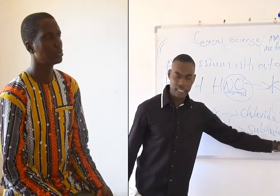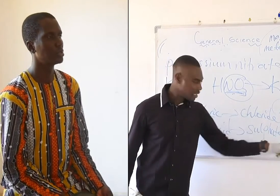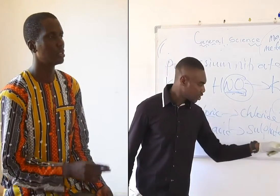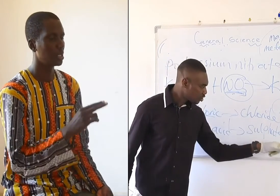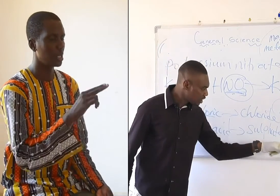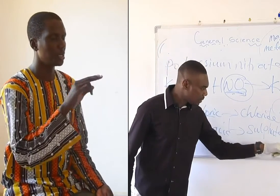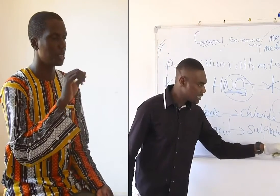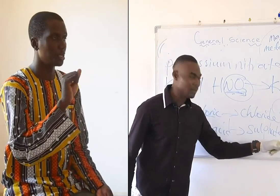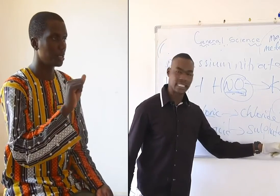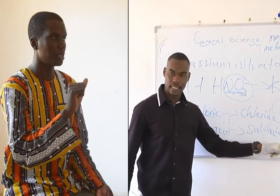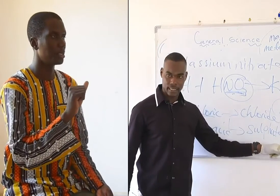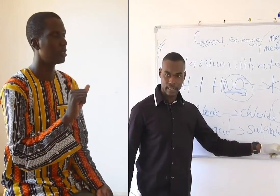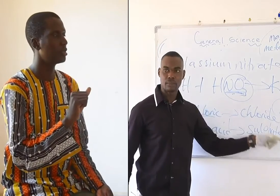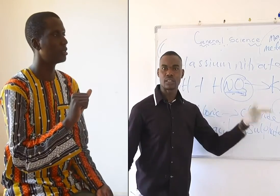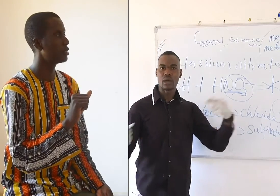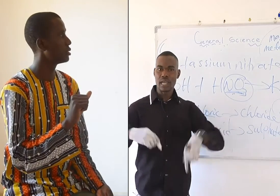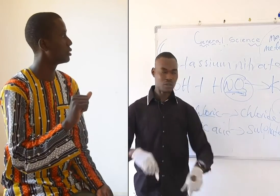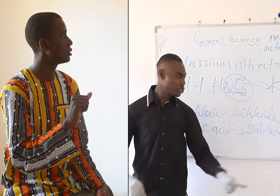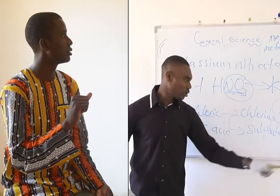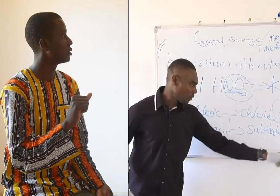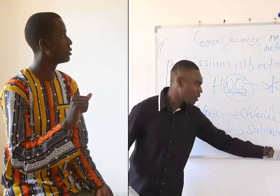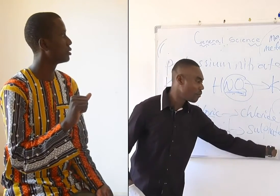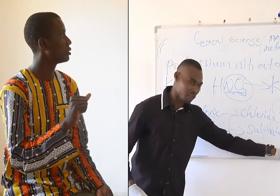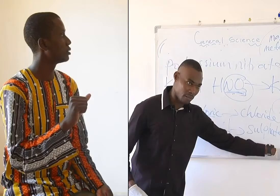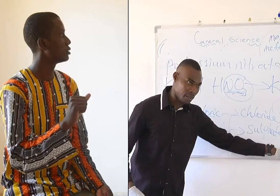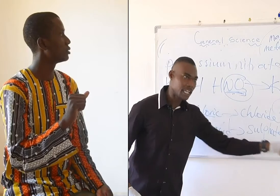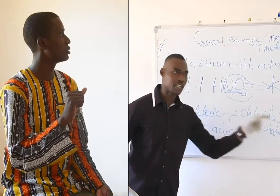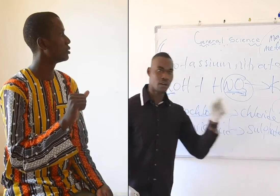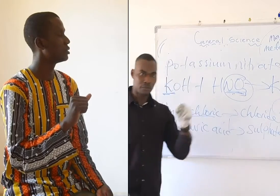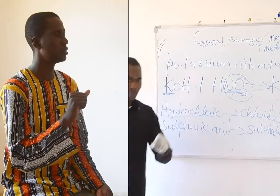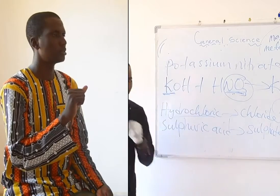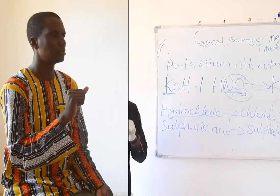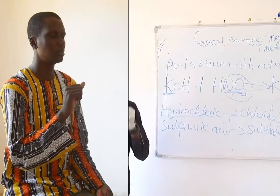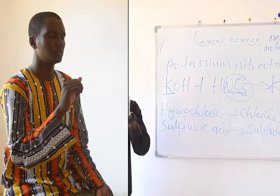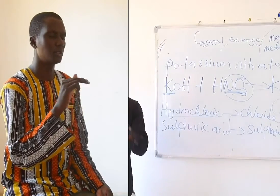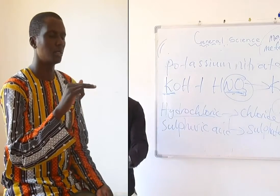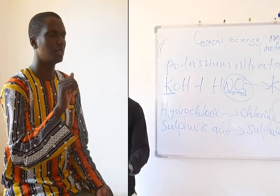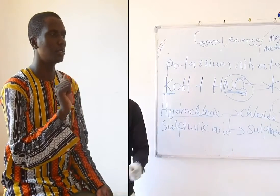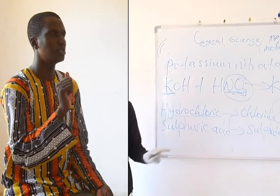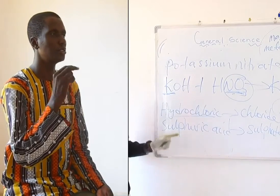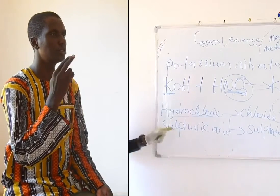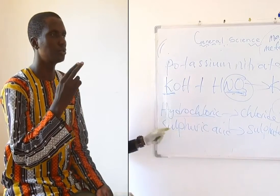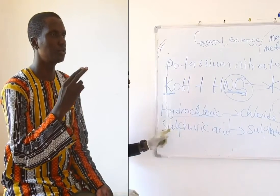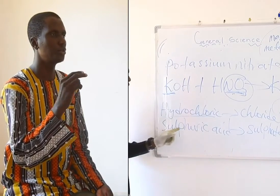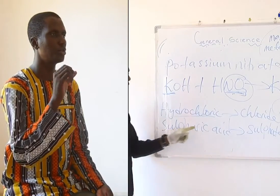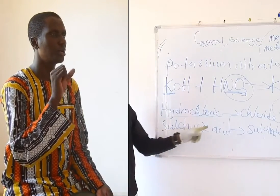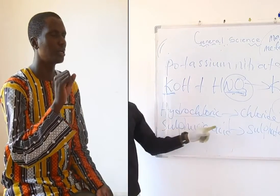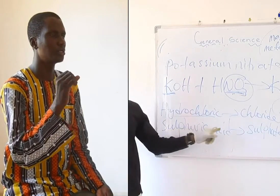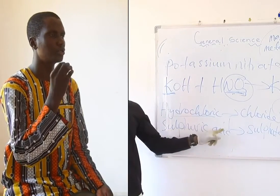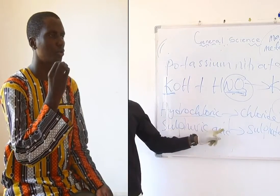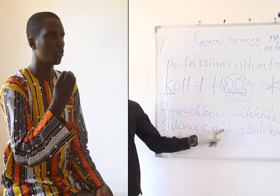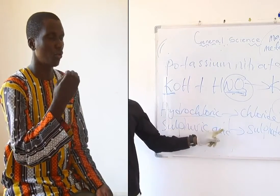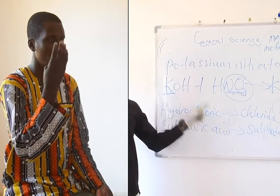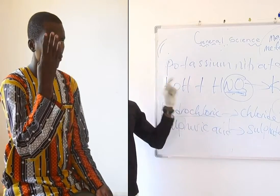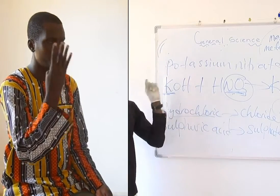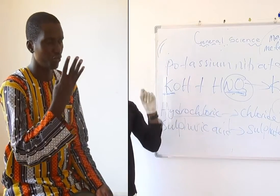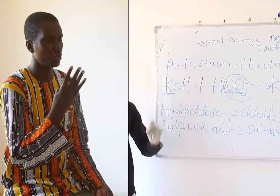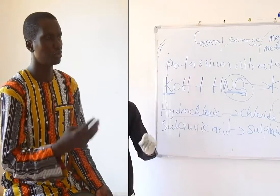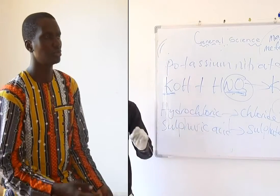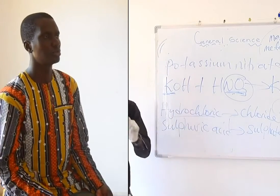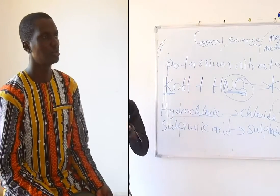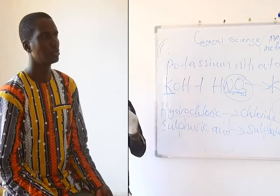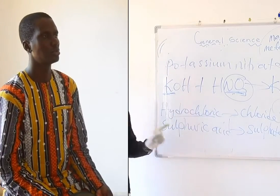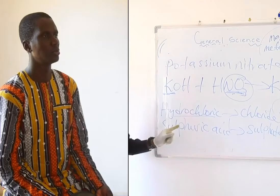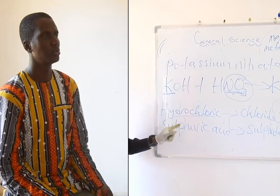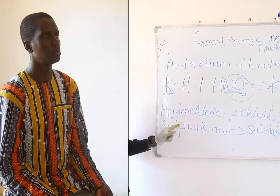sulfate, the sodium is the metal. But now where does the sulfate come from? It comes from the acid that was used, that is sulfuric acid. So